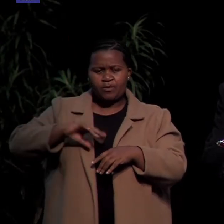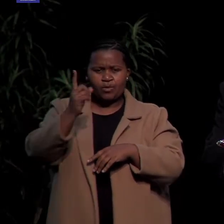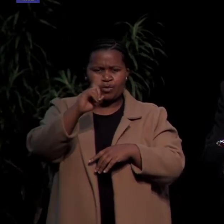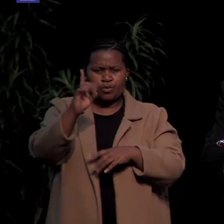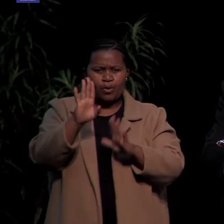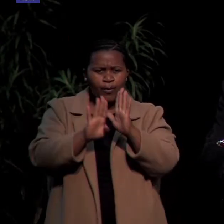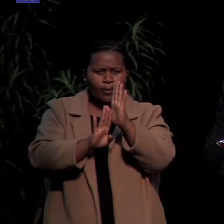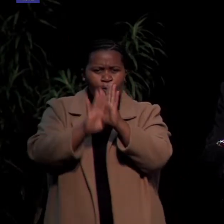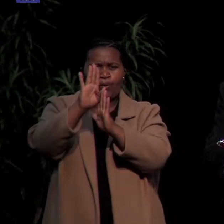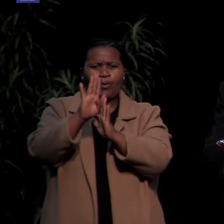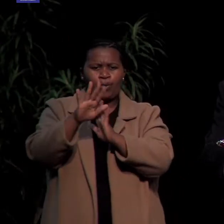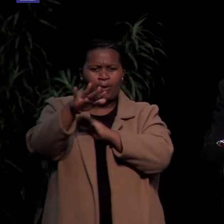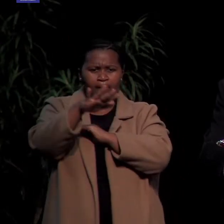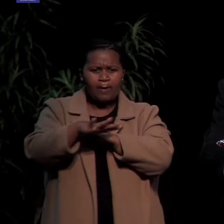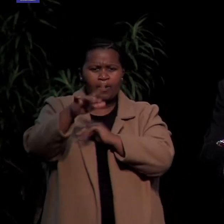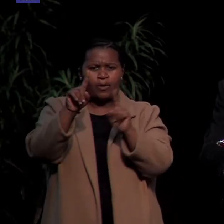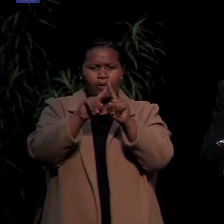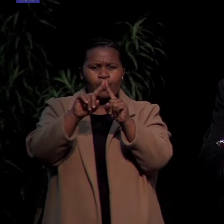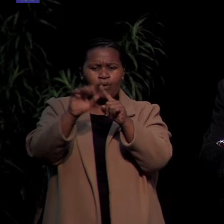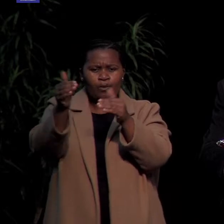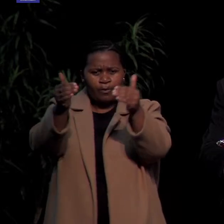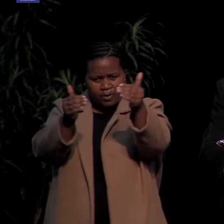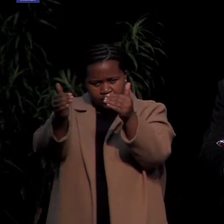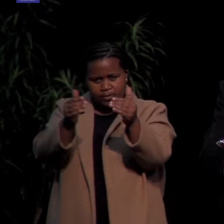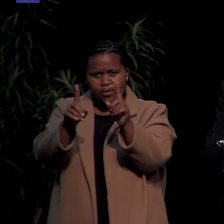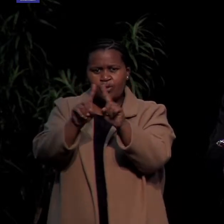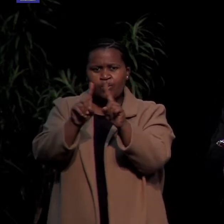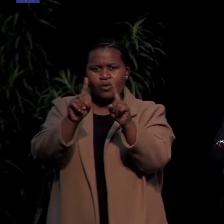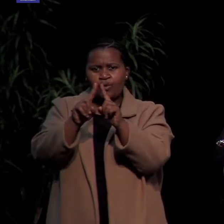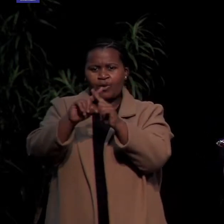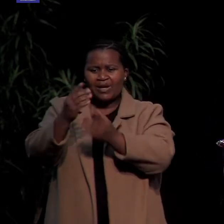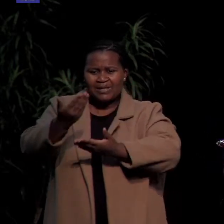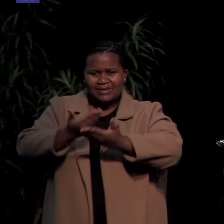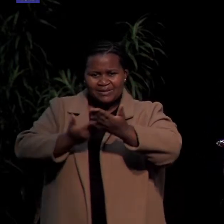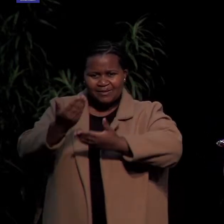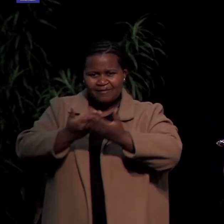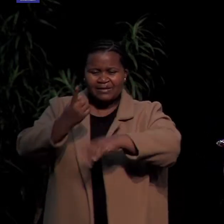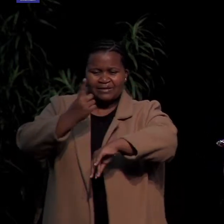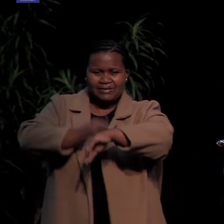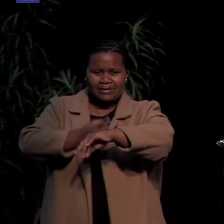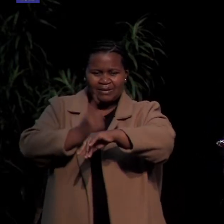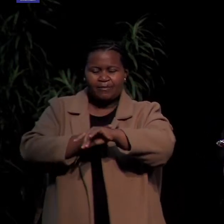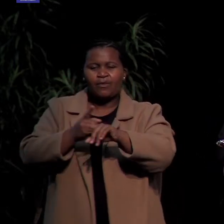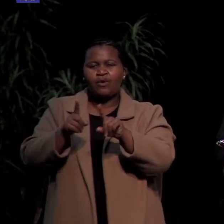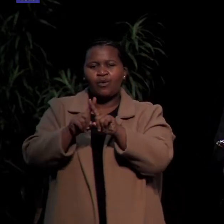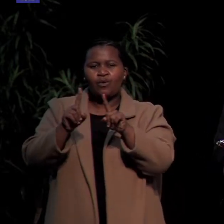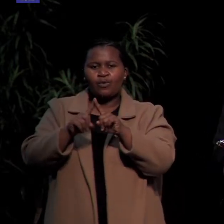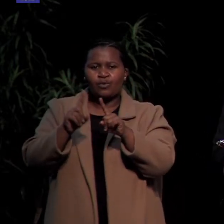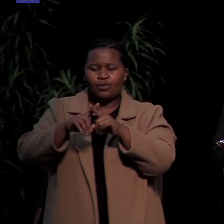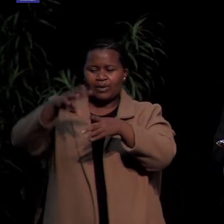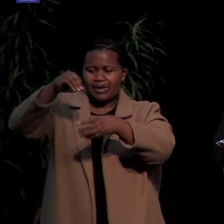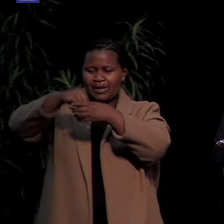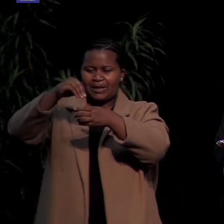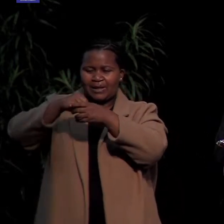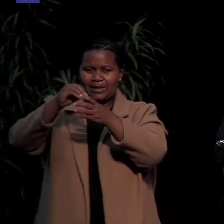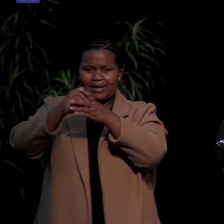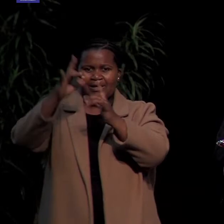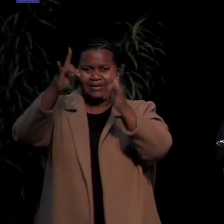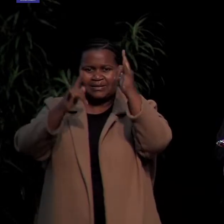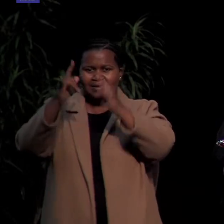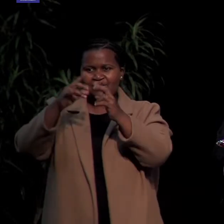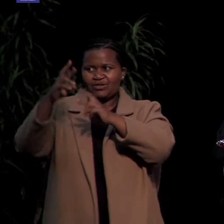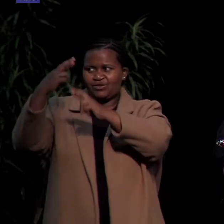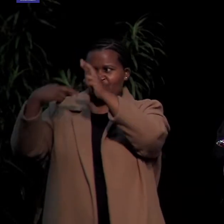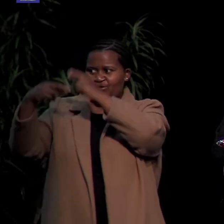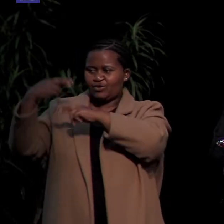others, improved precinct management, enhanced service response times, and inner city regeneration.